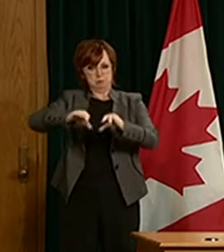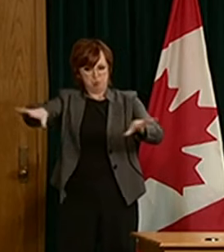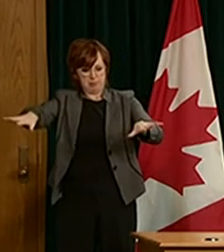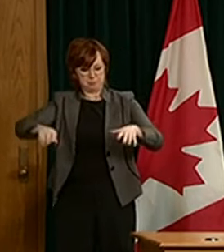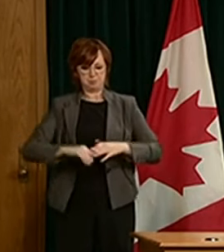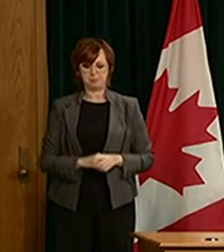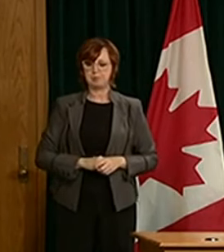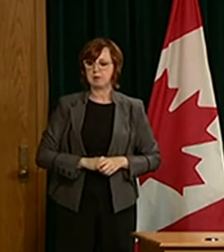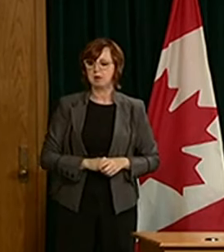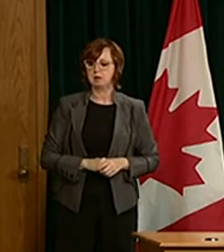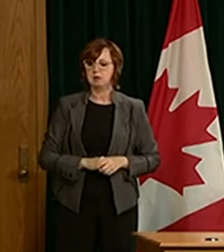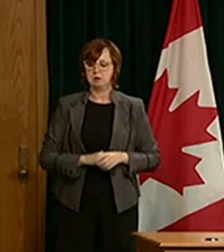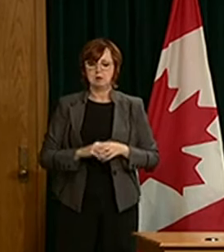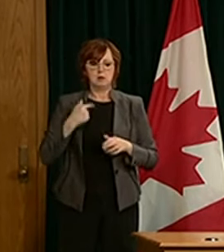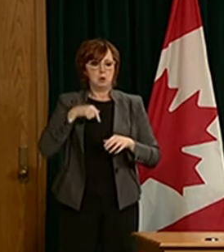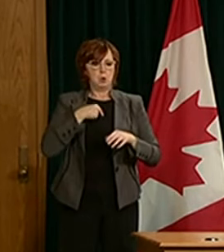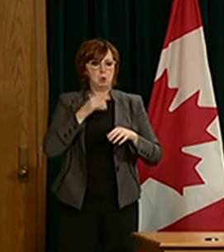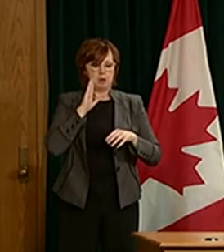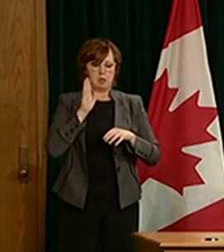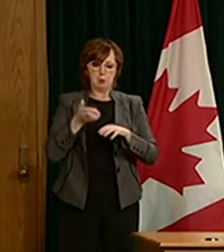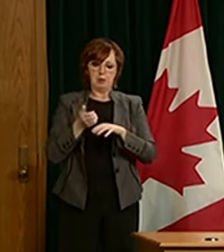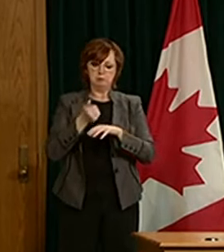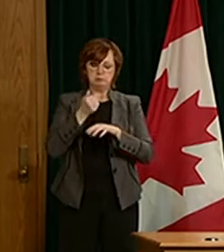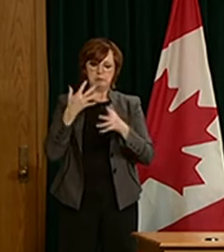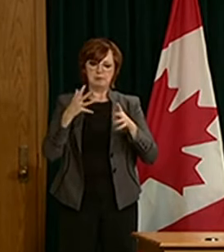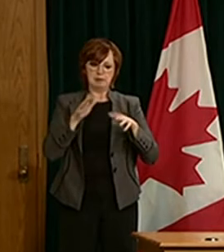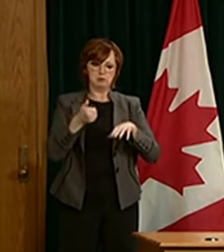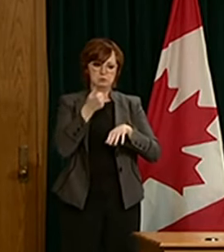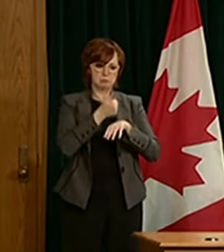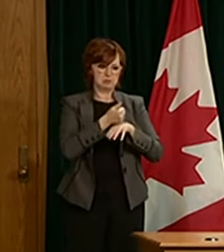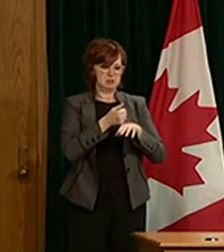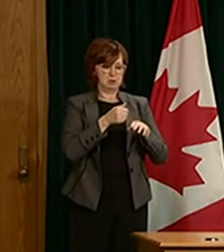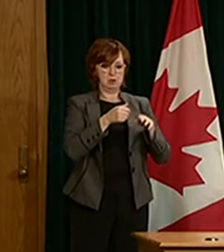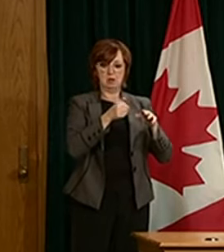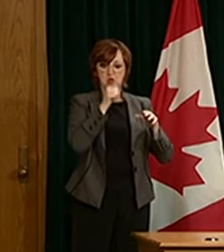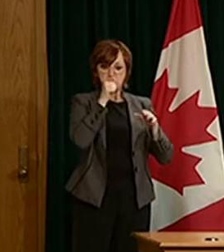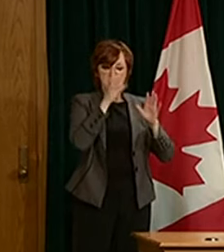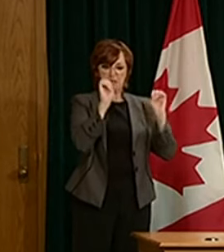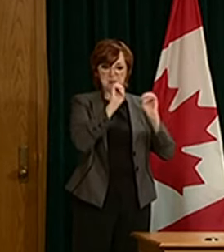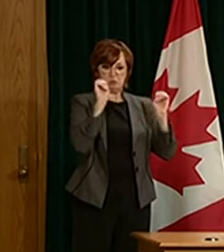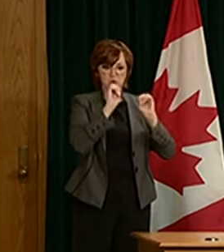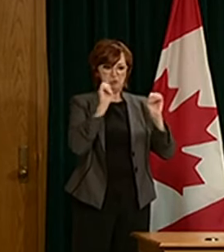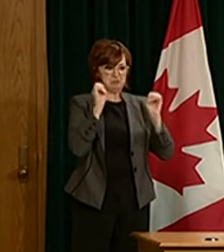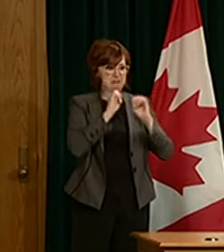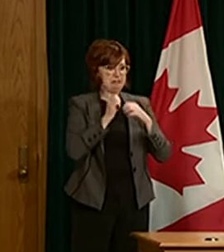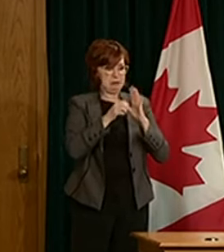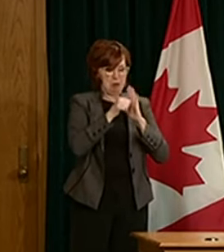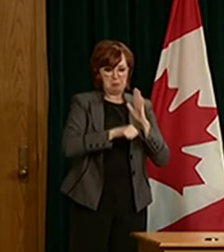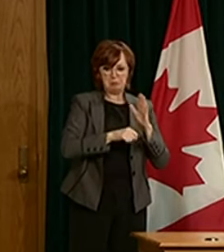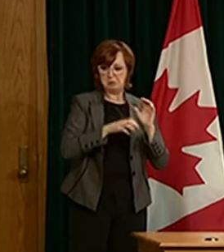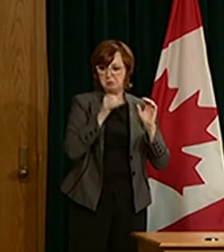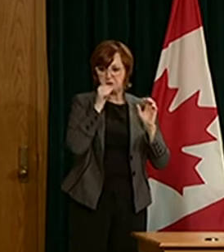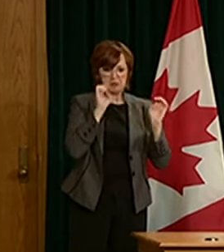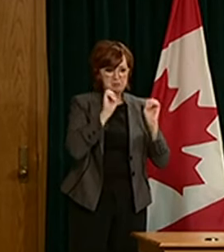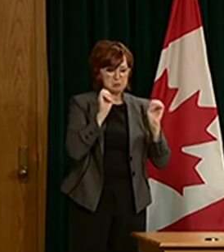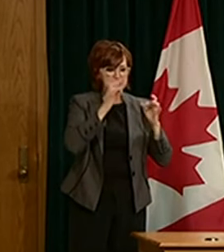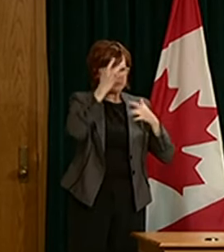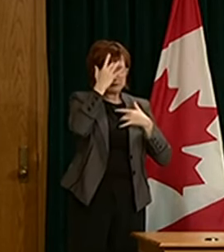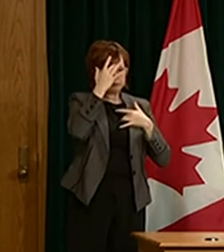of province-wide slowdown of non-essential, non-urgent services, and so far that has freed up more than 1,000 beds